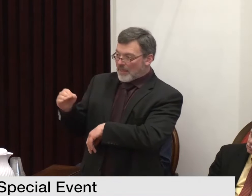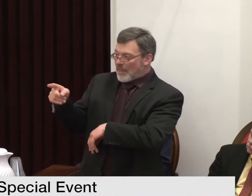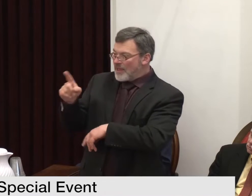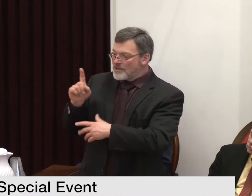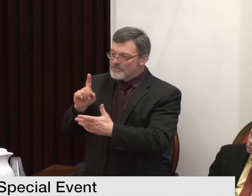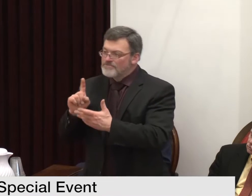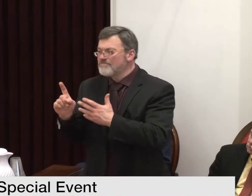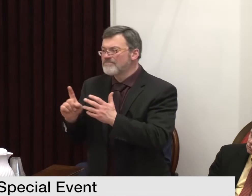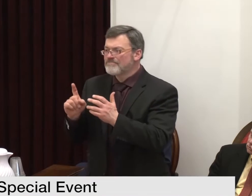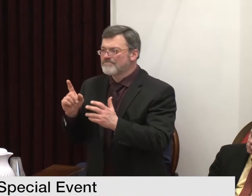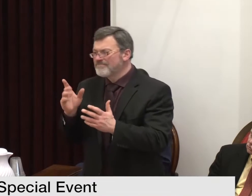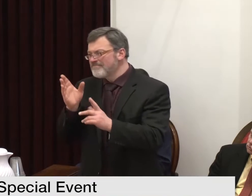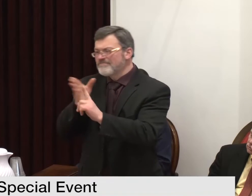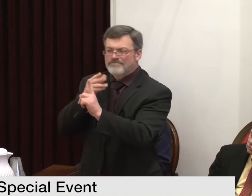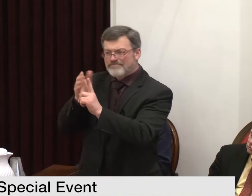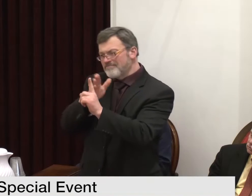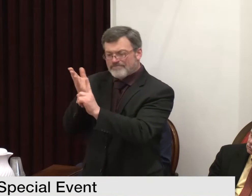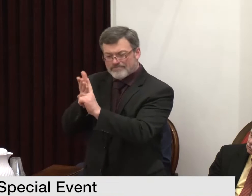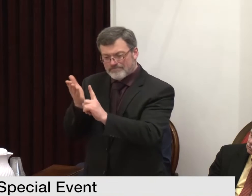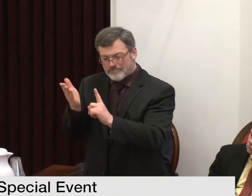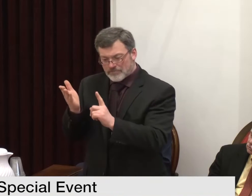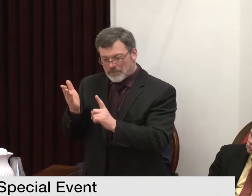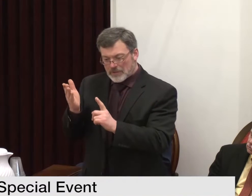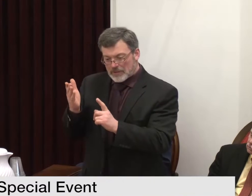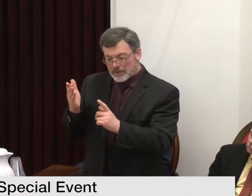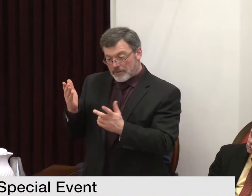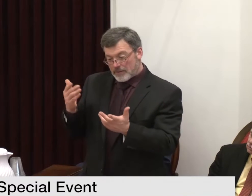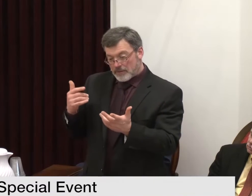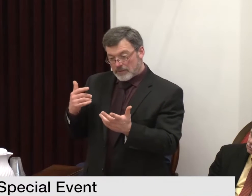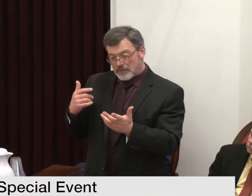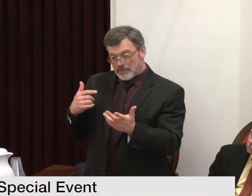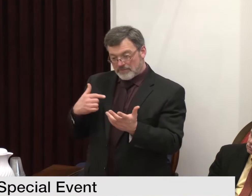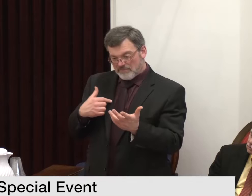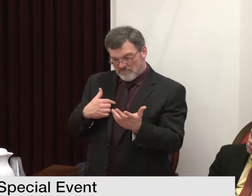see to keep you from taking action.